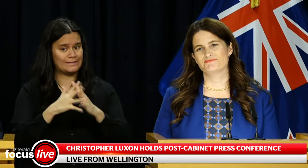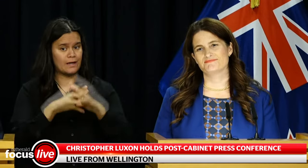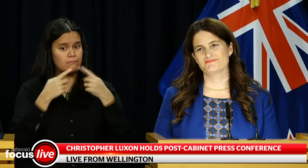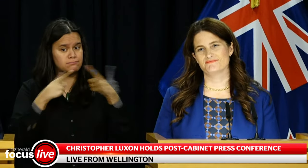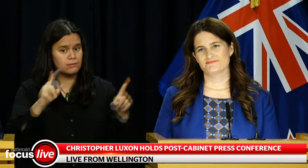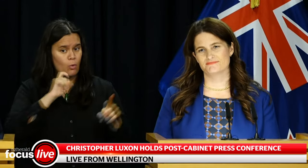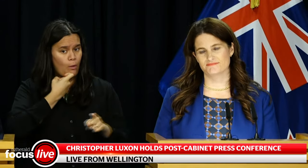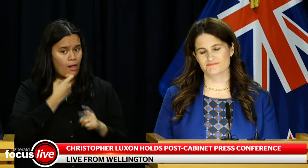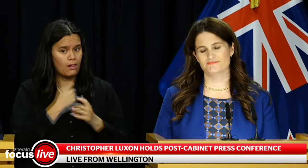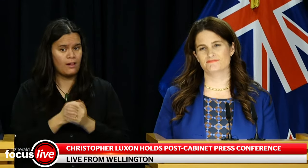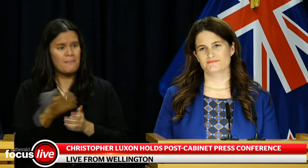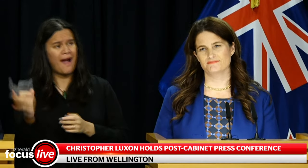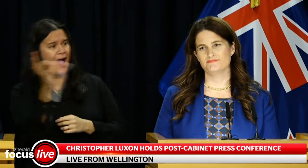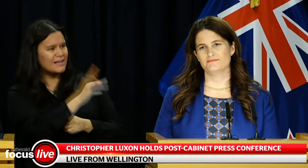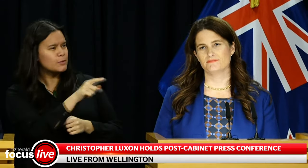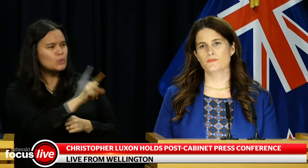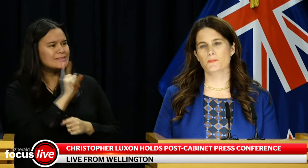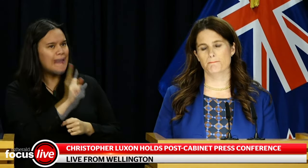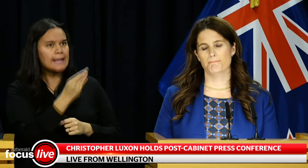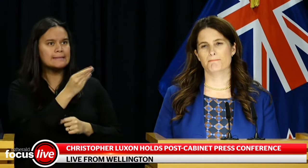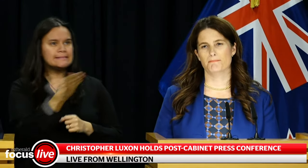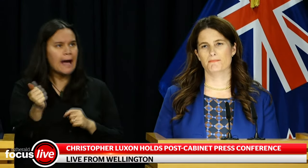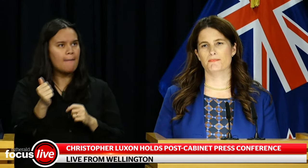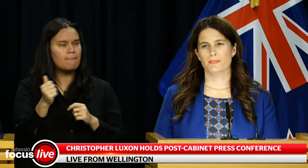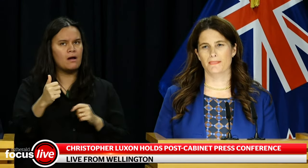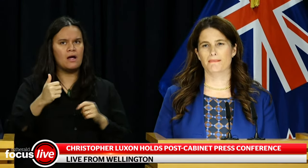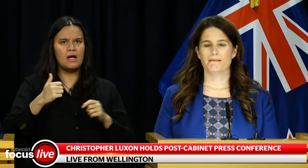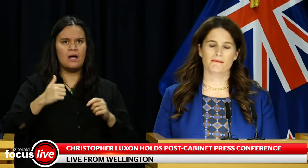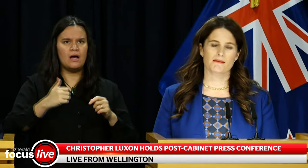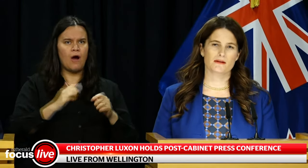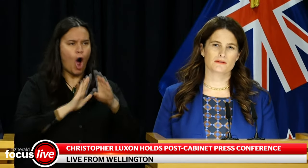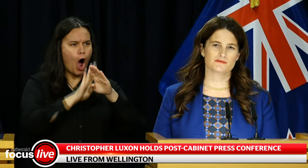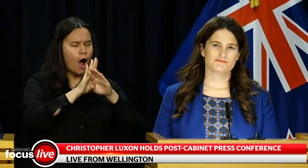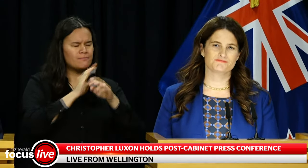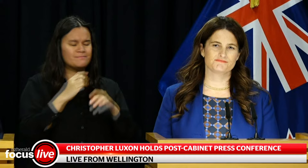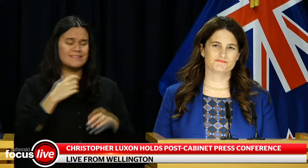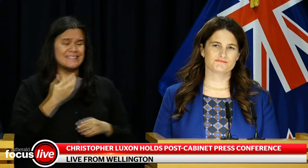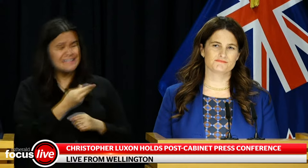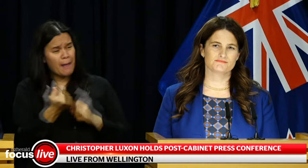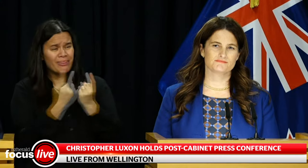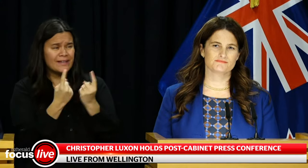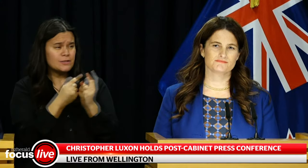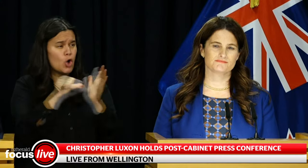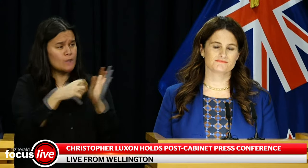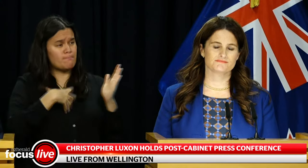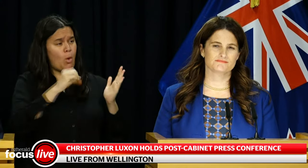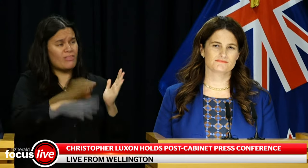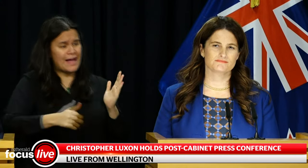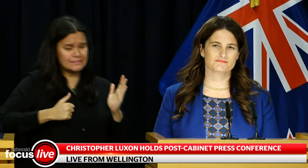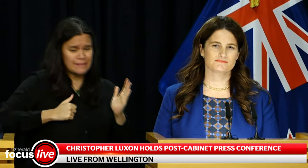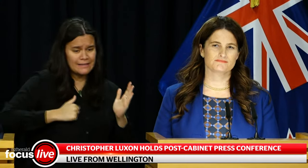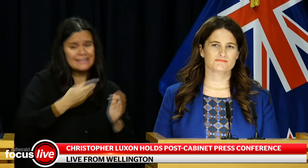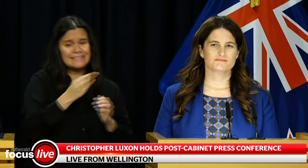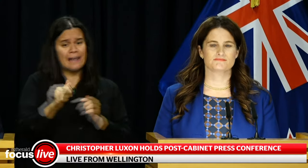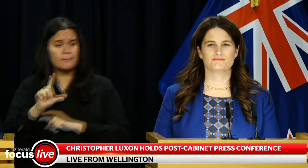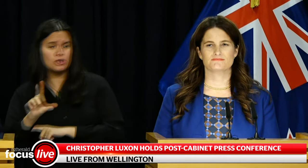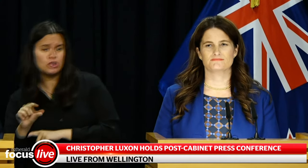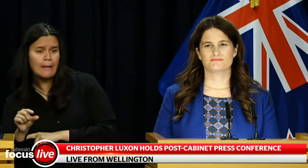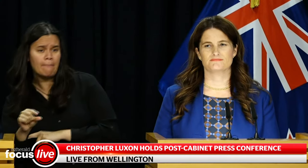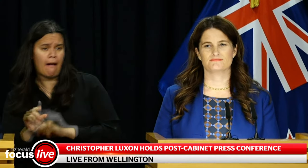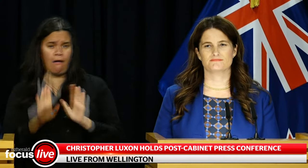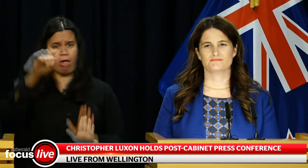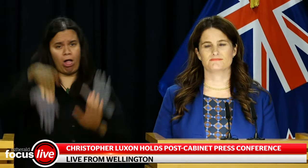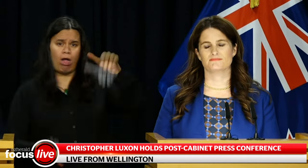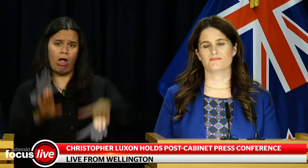this swings and this roundabouts, is that something that you can expect to be impacted by what you've talked about in the